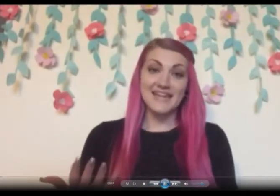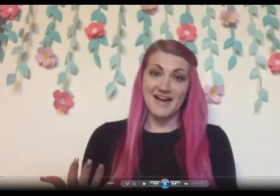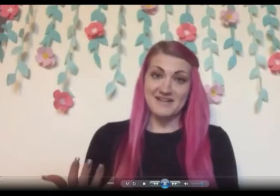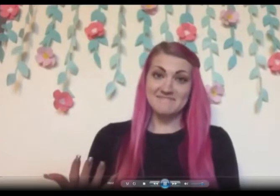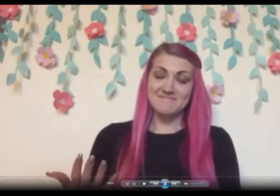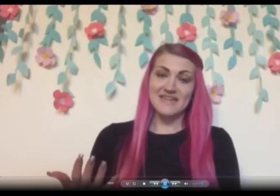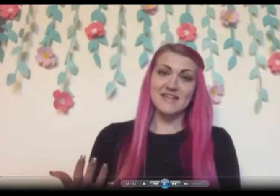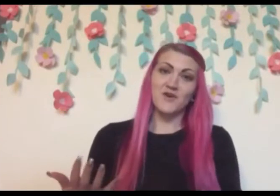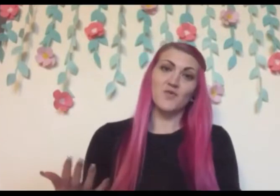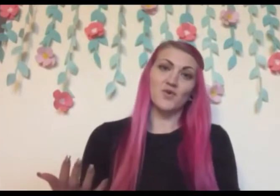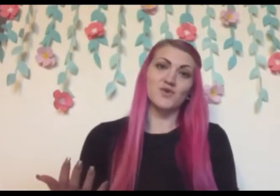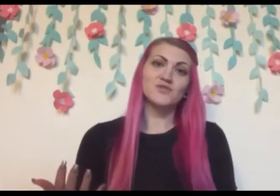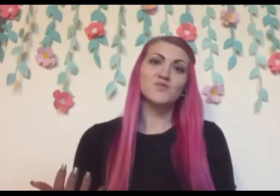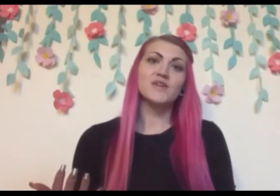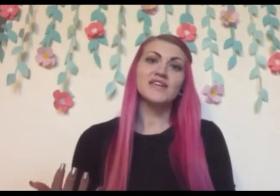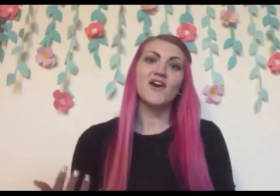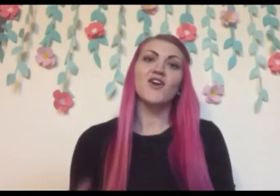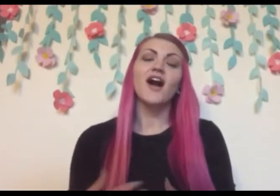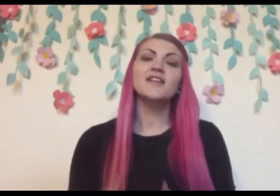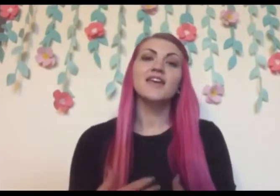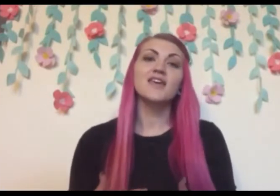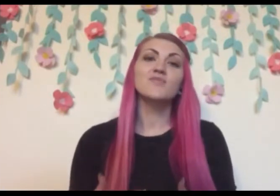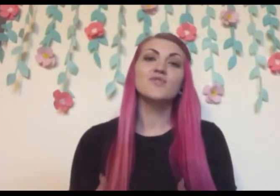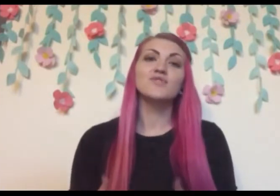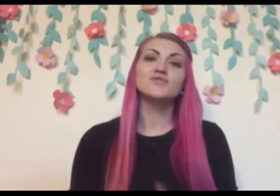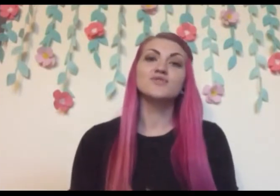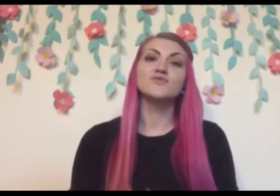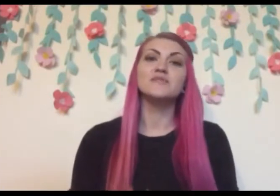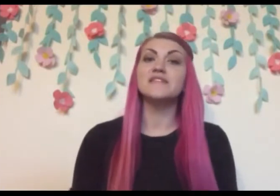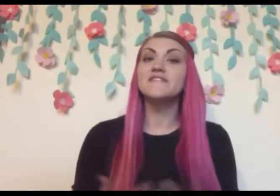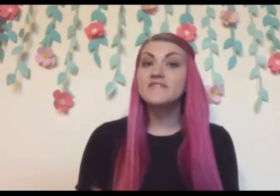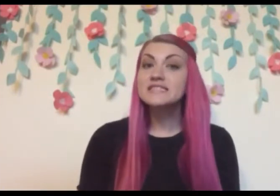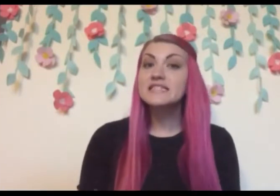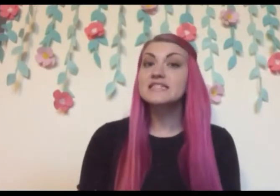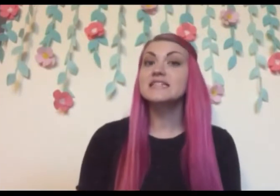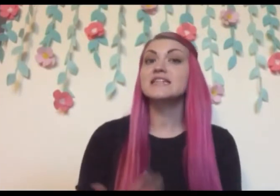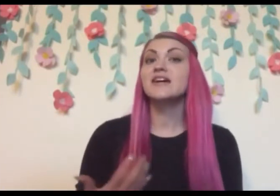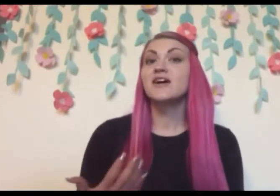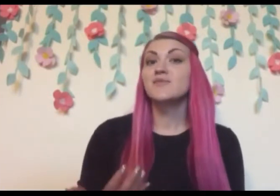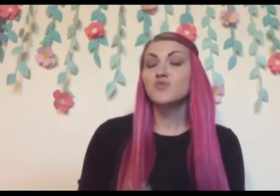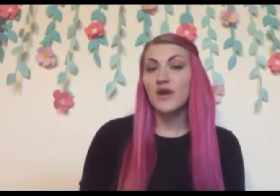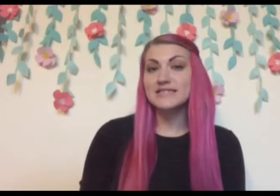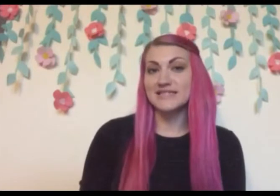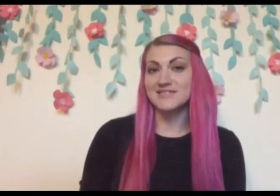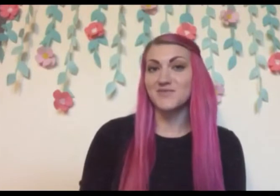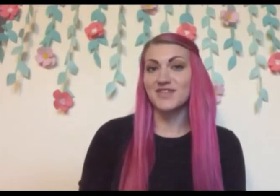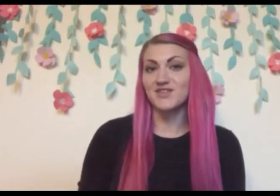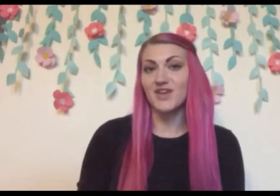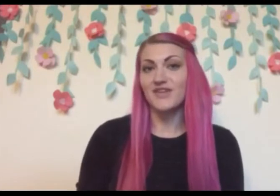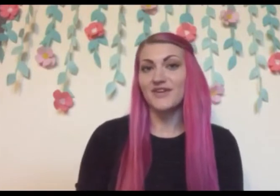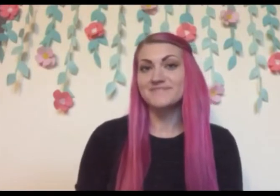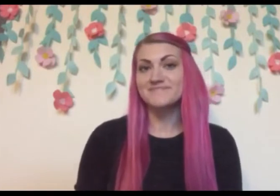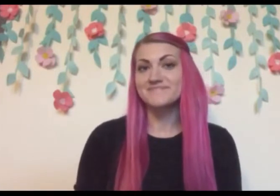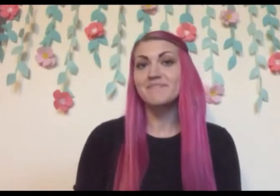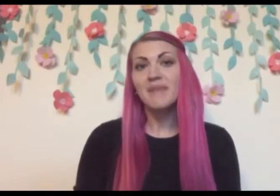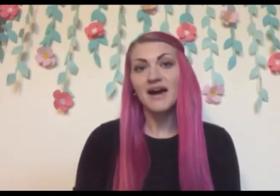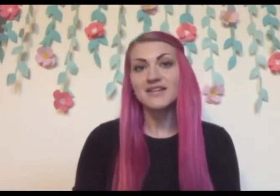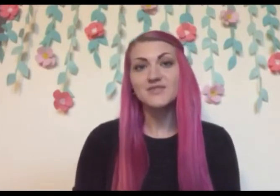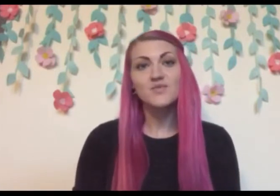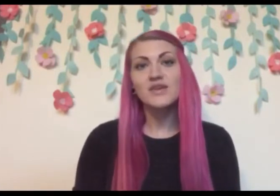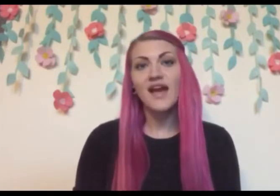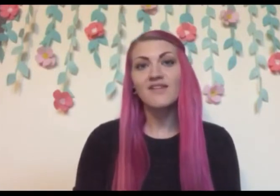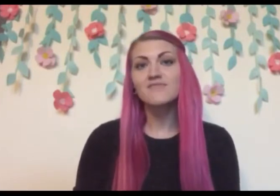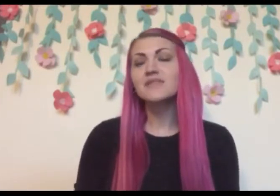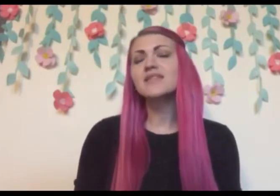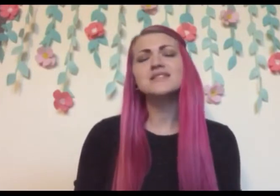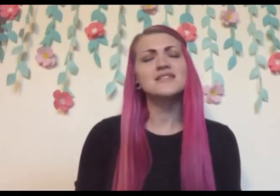At this time in our world, we are unable to be physically present with each other,